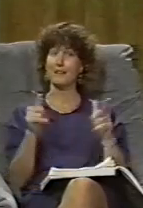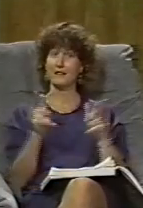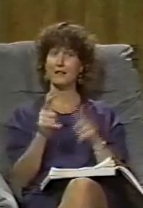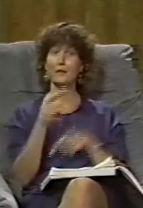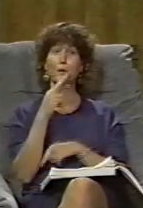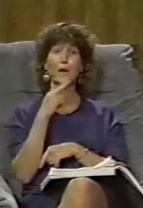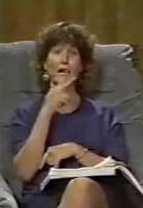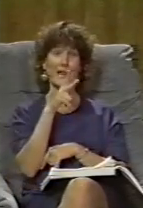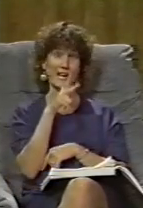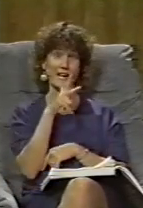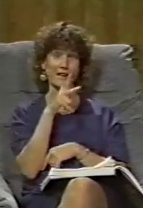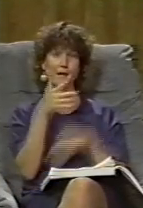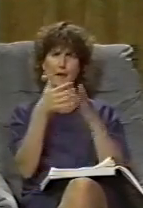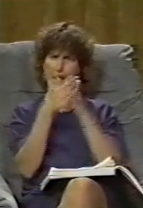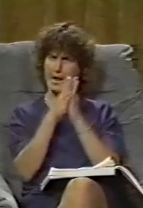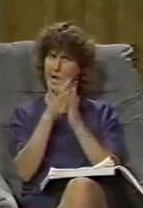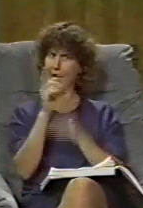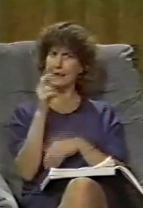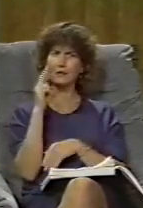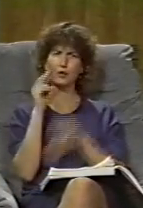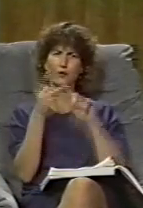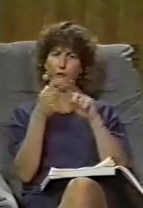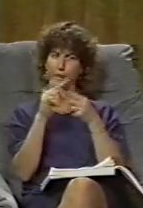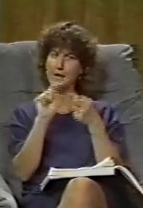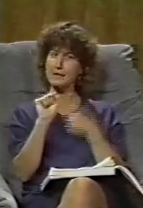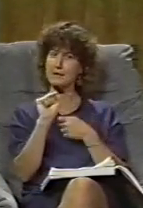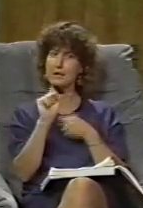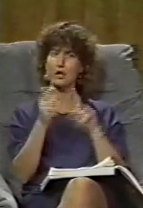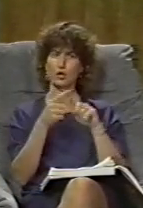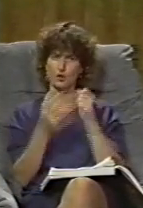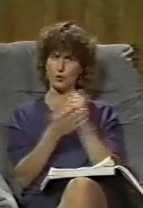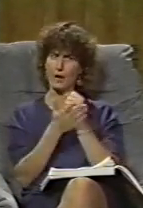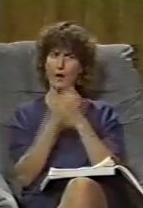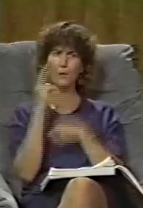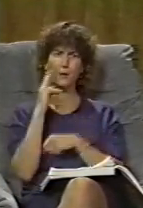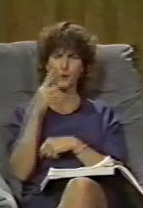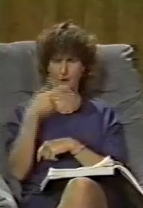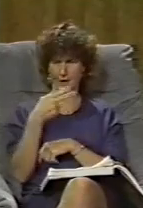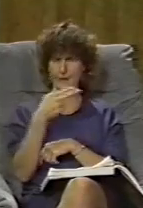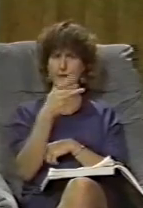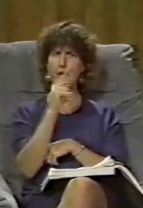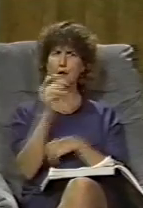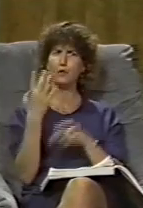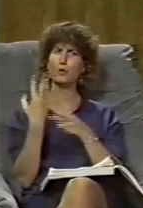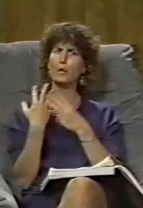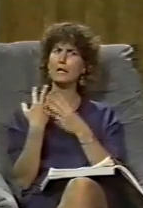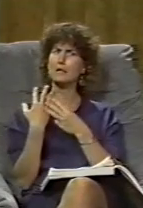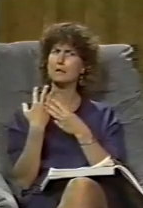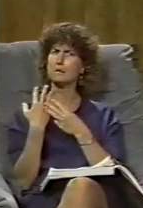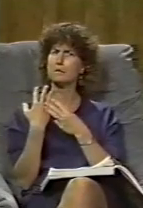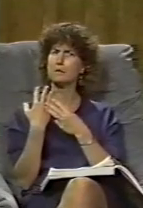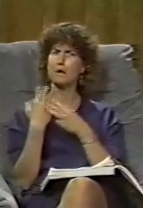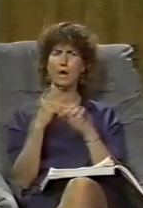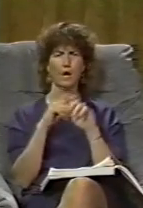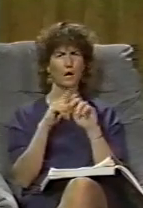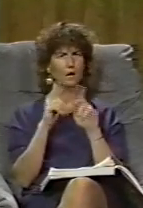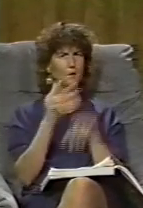The little red hen asked her friends to help her cut the wheat,